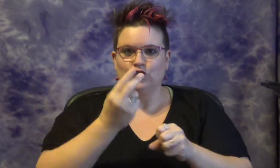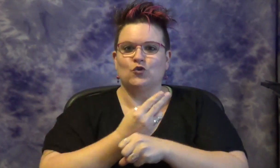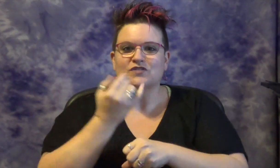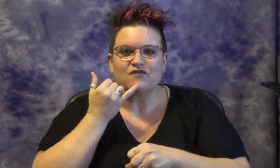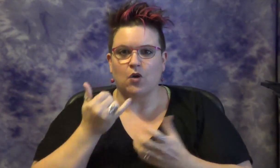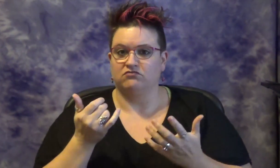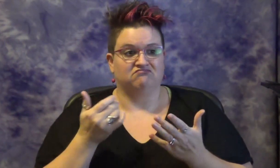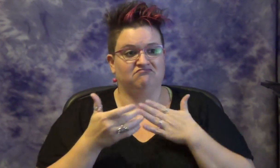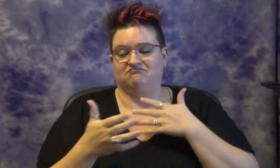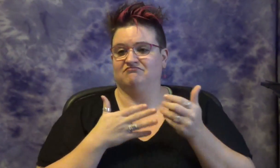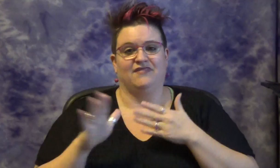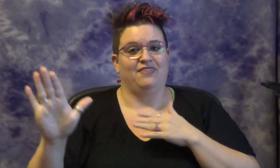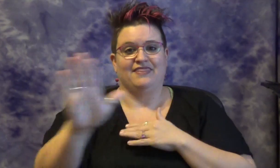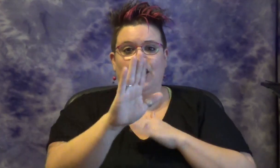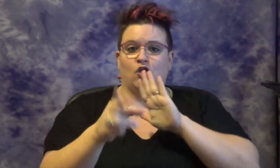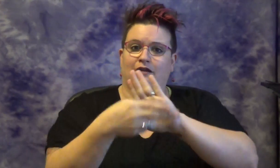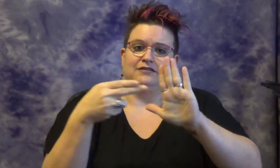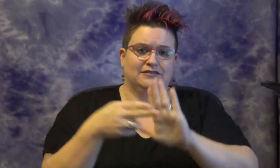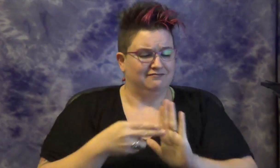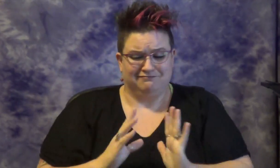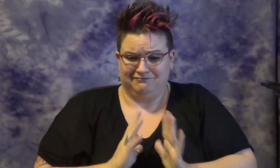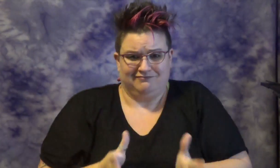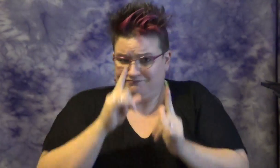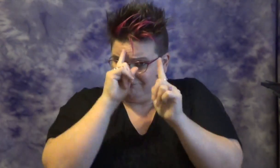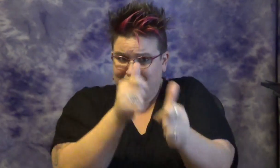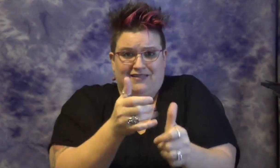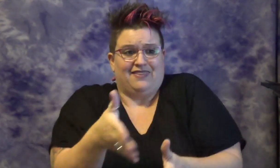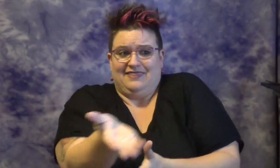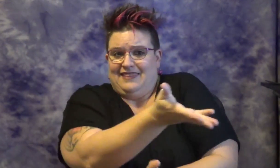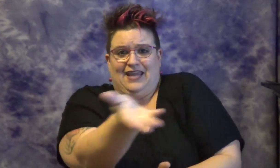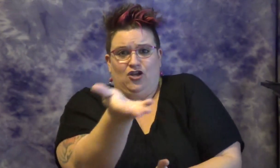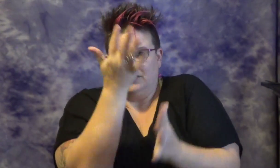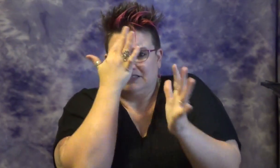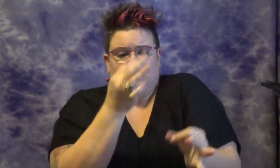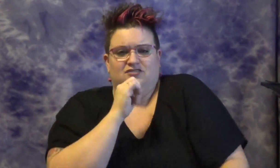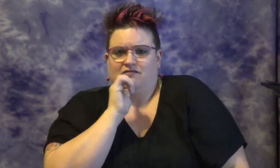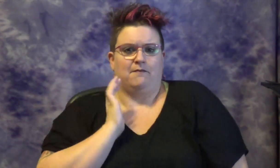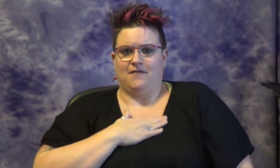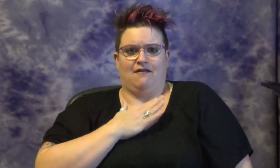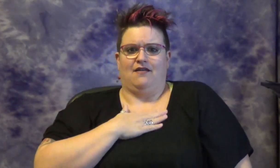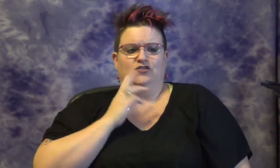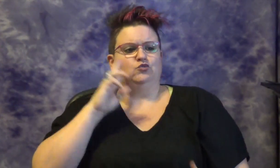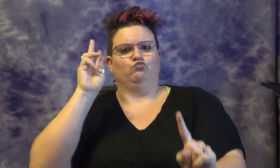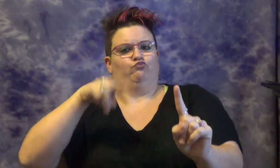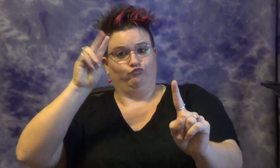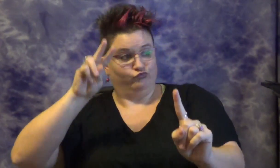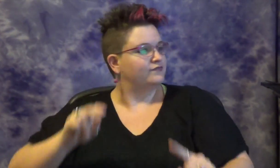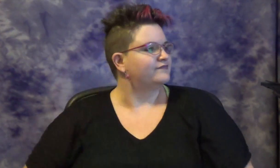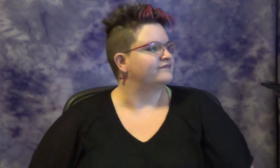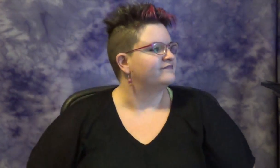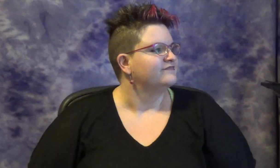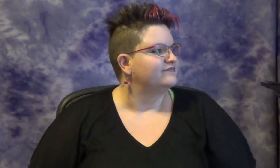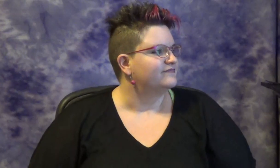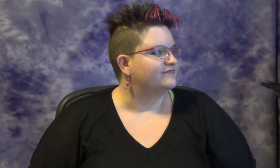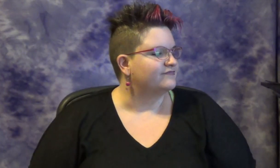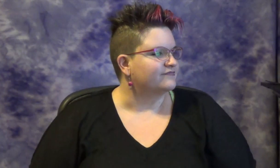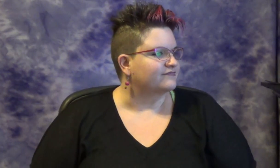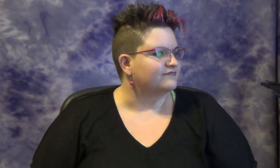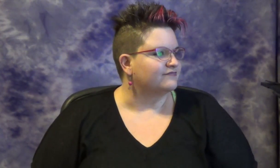a deaf person. There are those deaf persons that are out there. It's not based off of the hearing, the actual physical hearing loss they